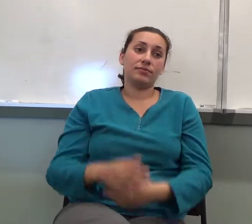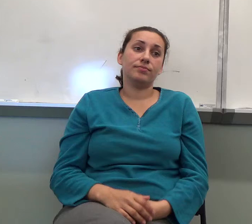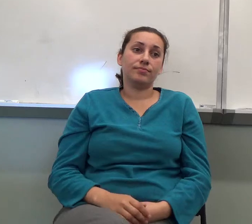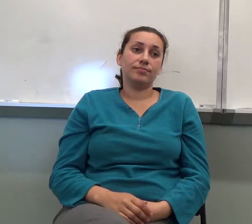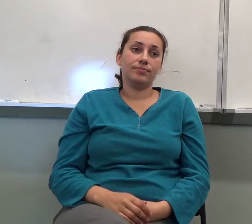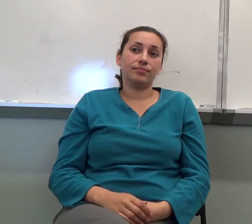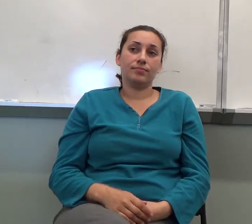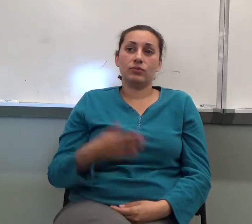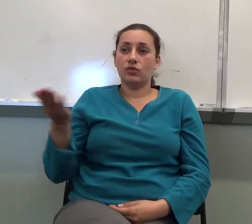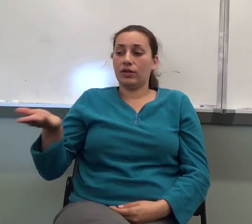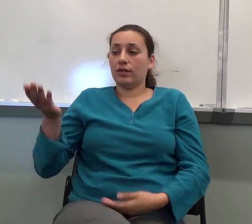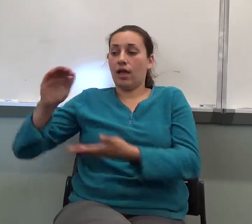here.